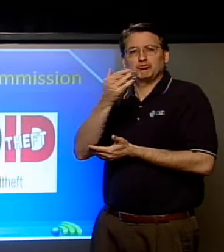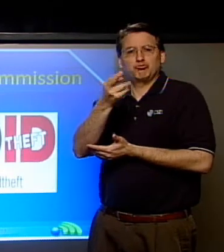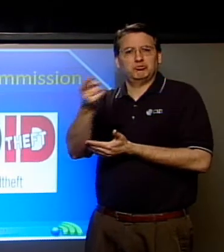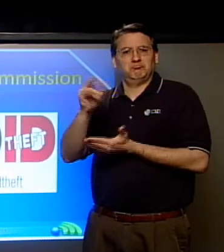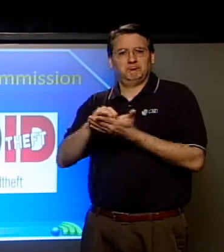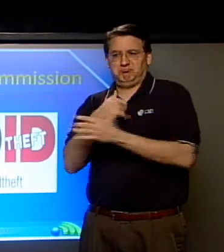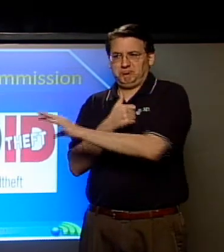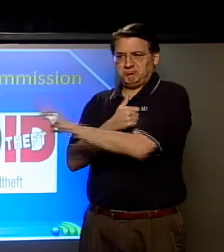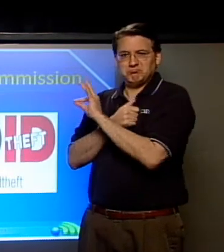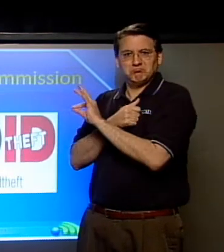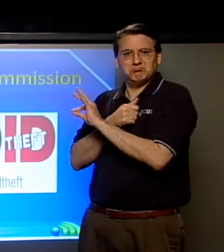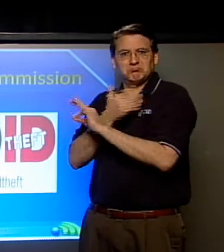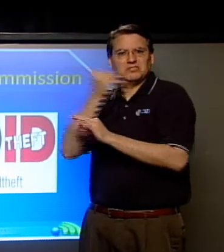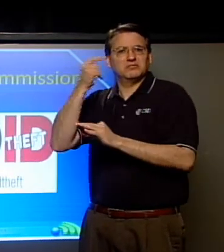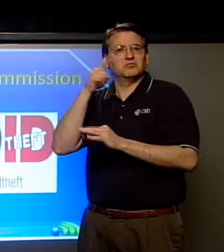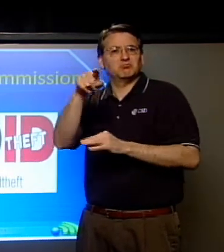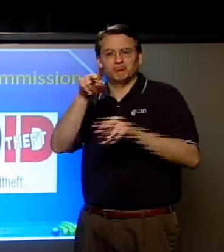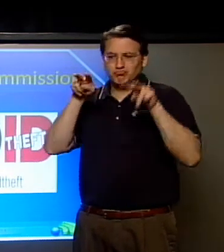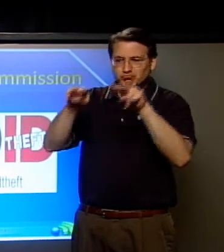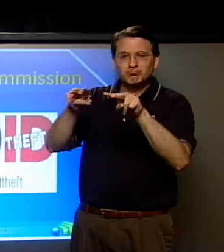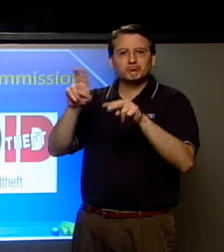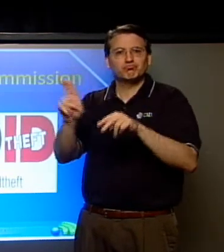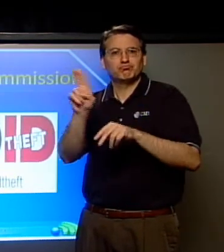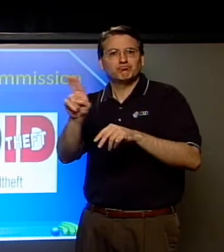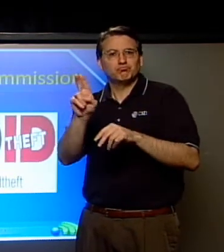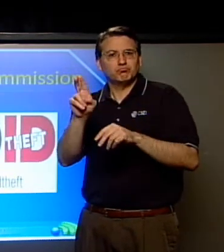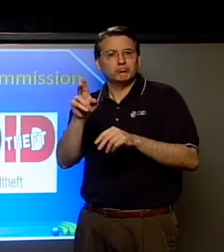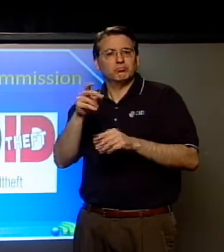to repair the damage done.